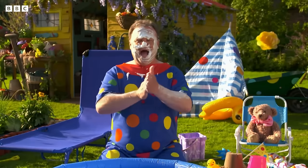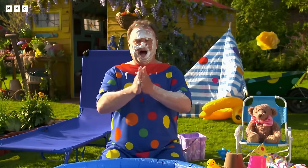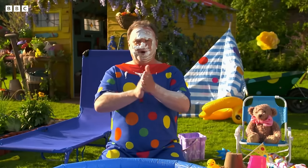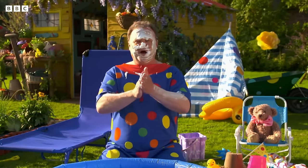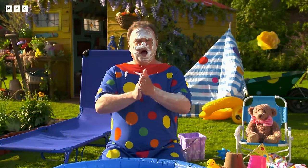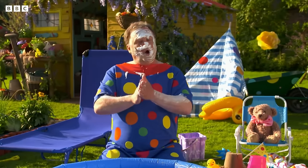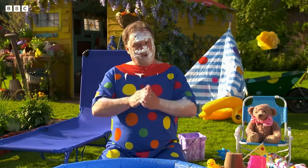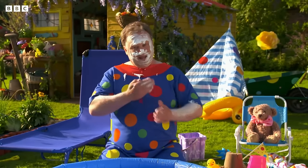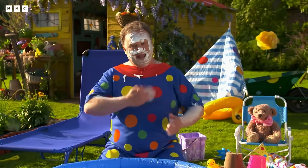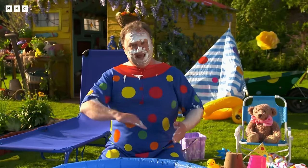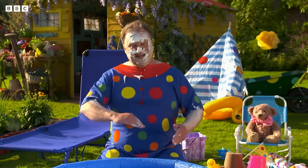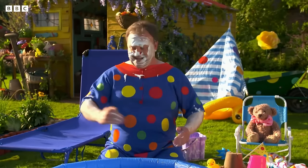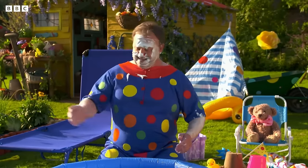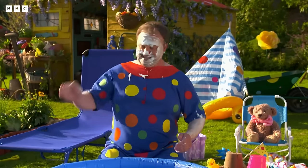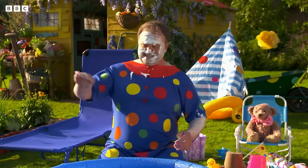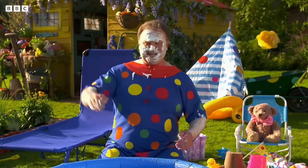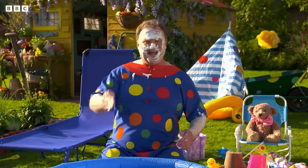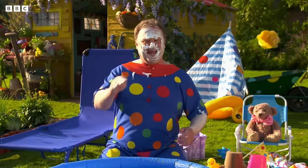Now, we need the sea.